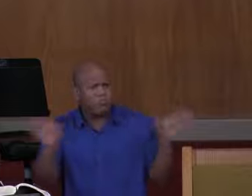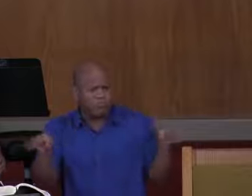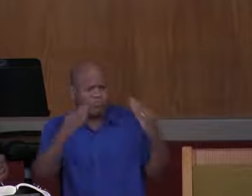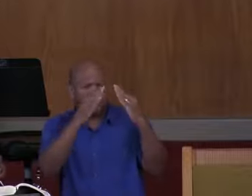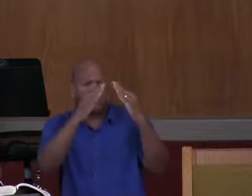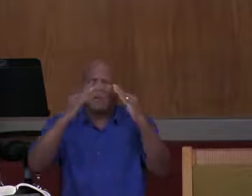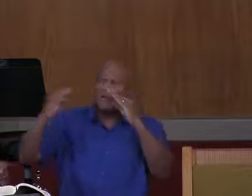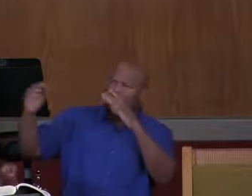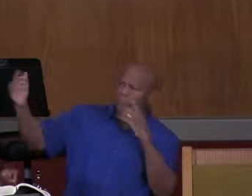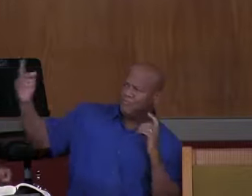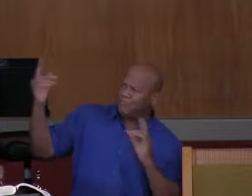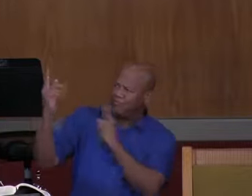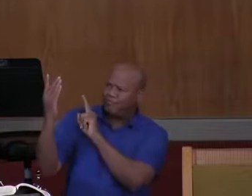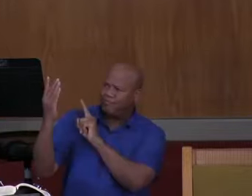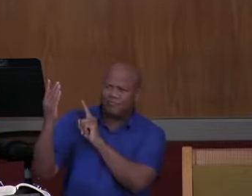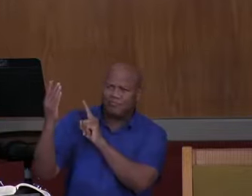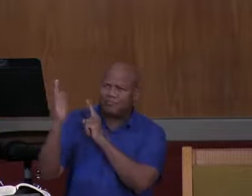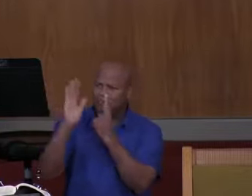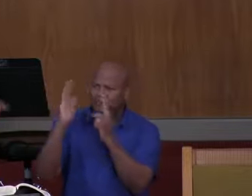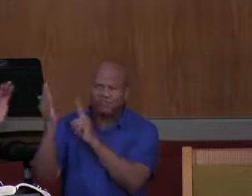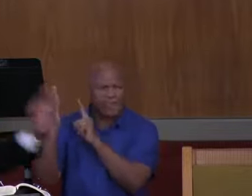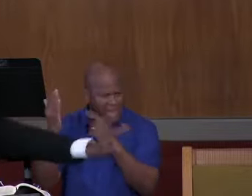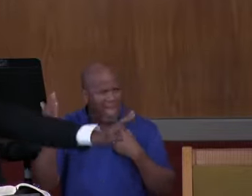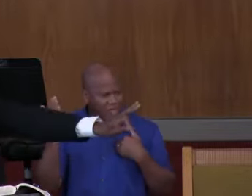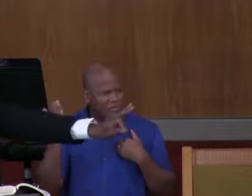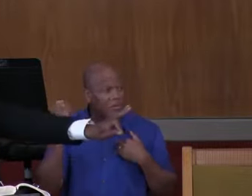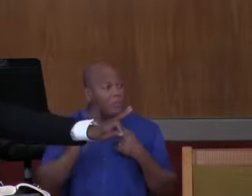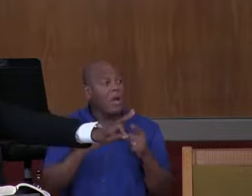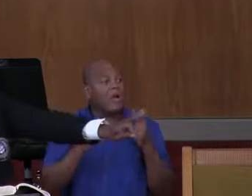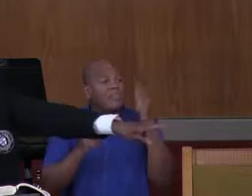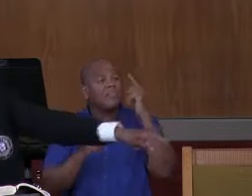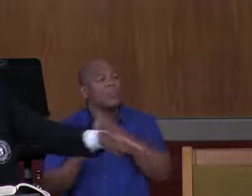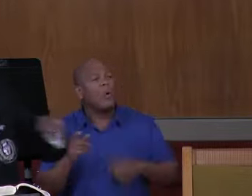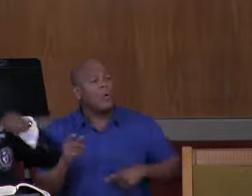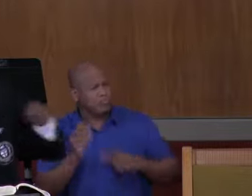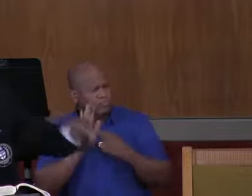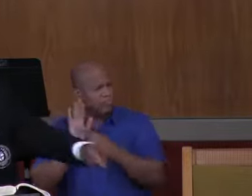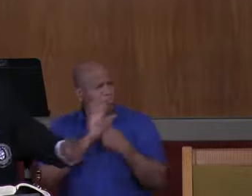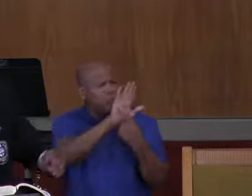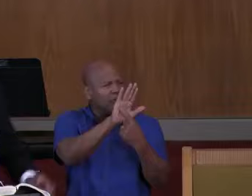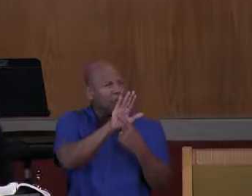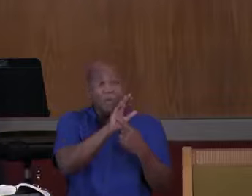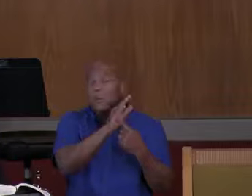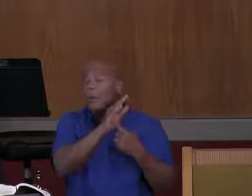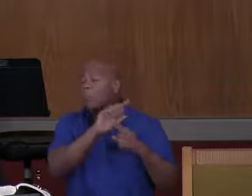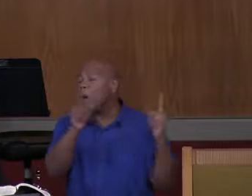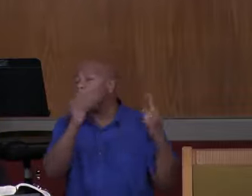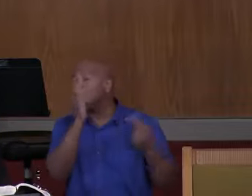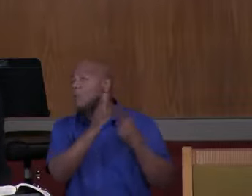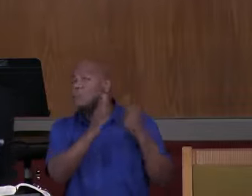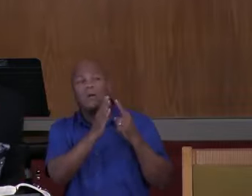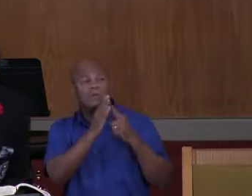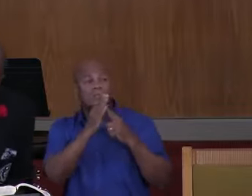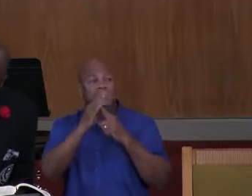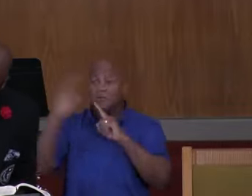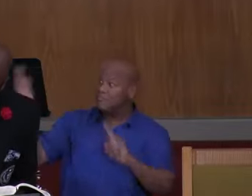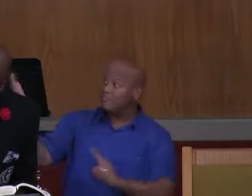Lord is revealing something, that sometimes we misinterpret the mountains we